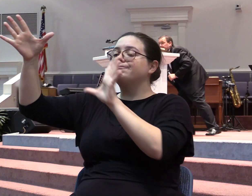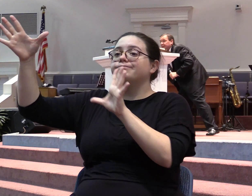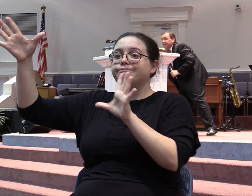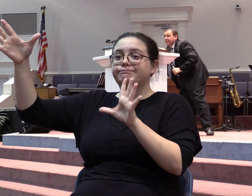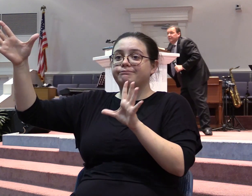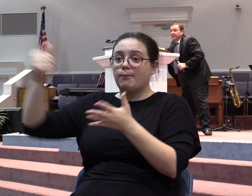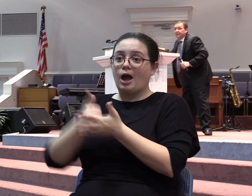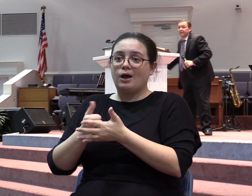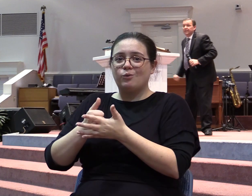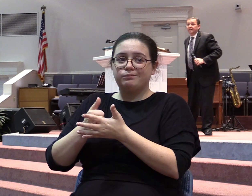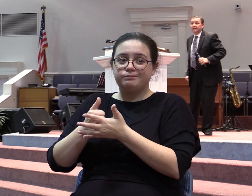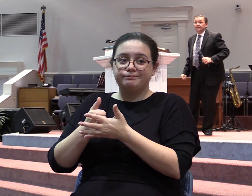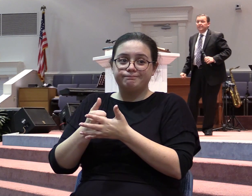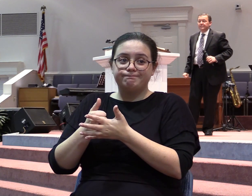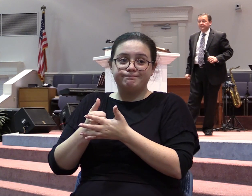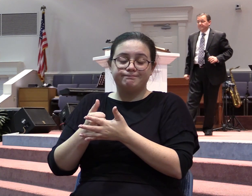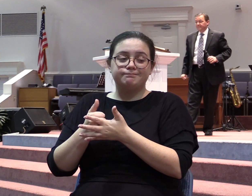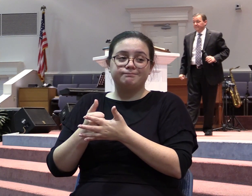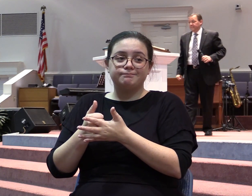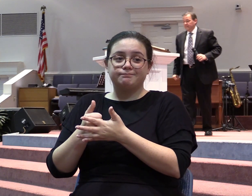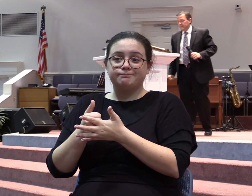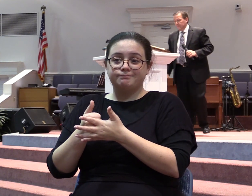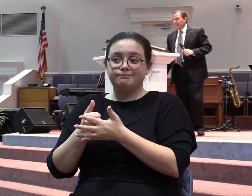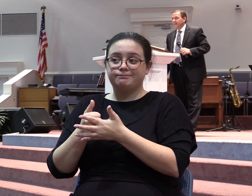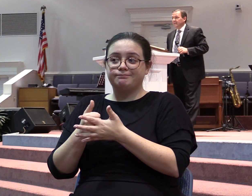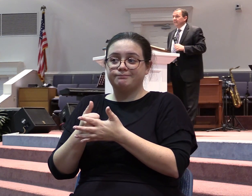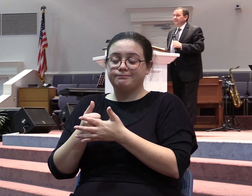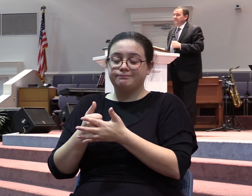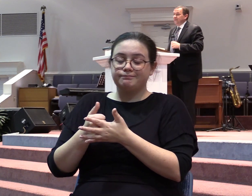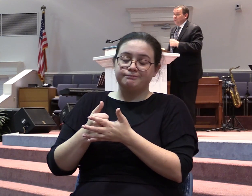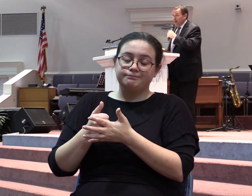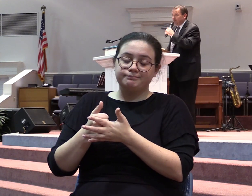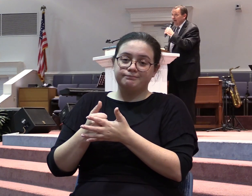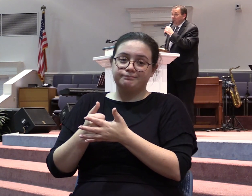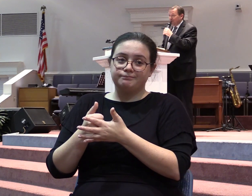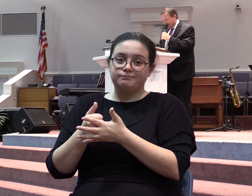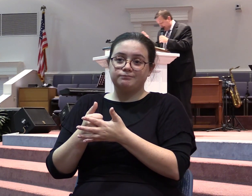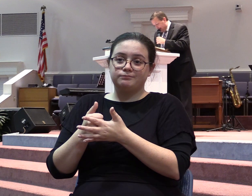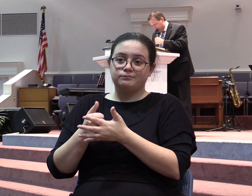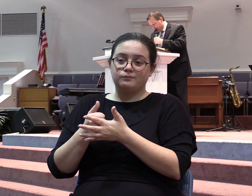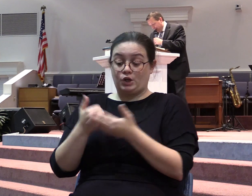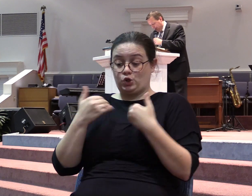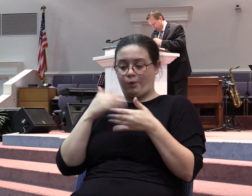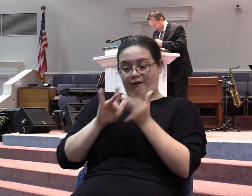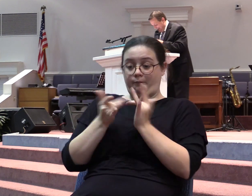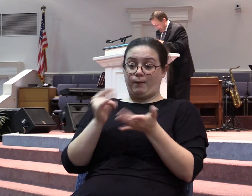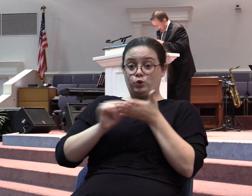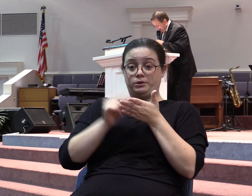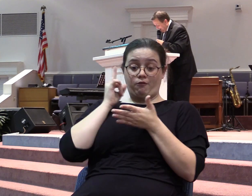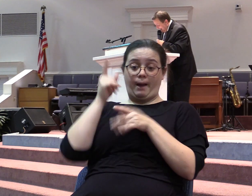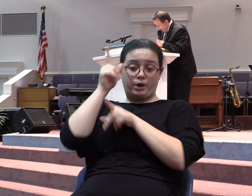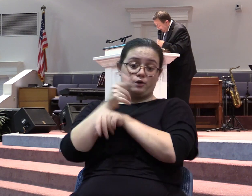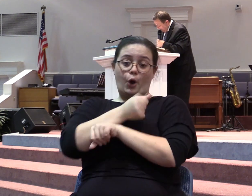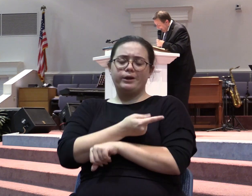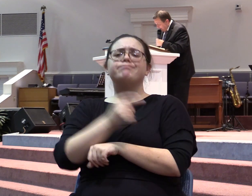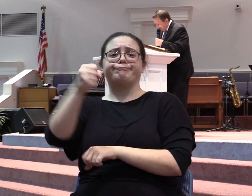You have Bible for this? I do, thank you.